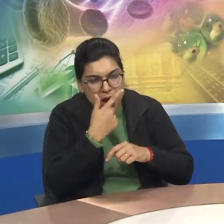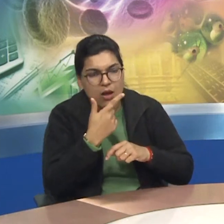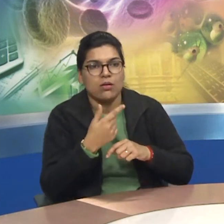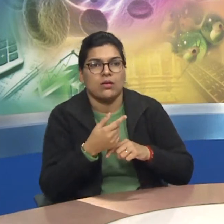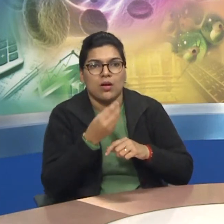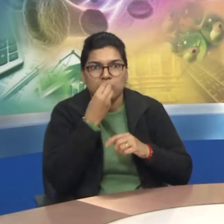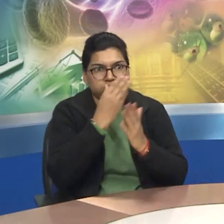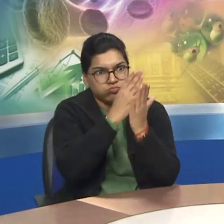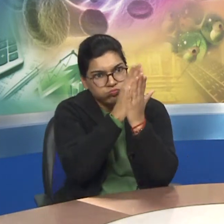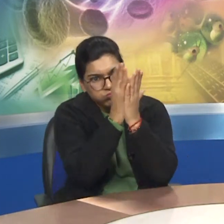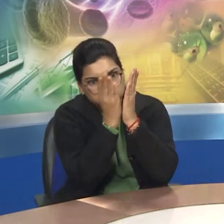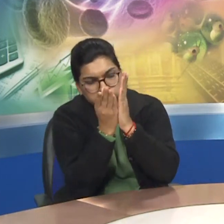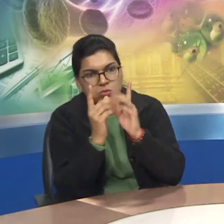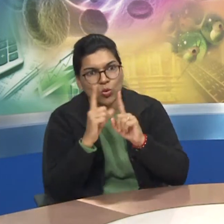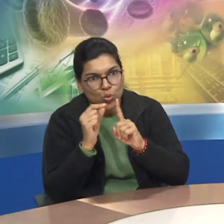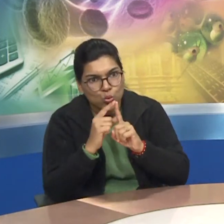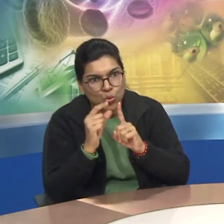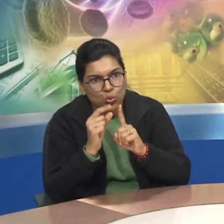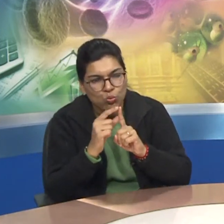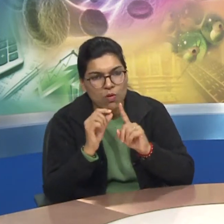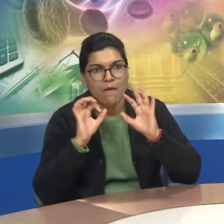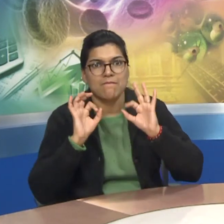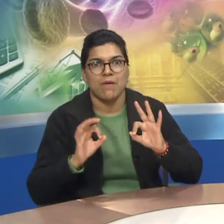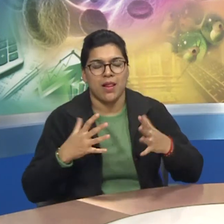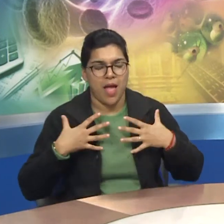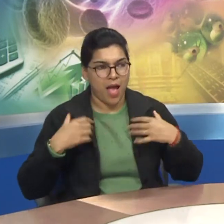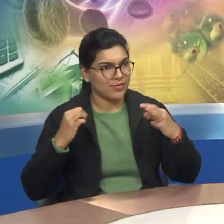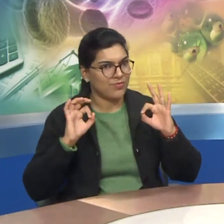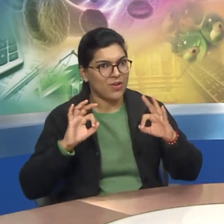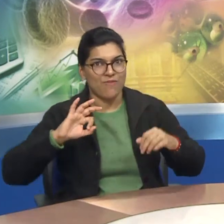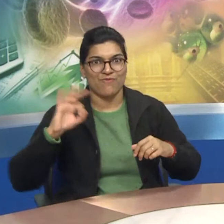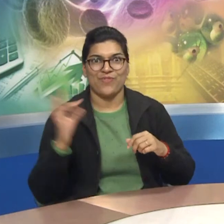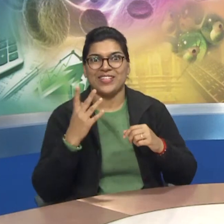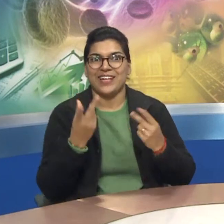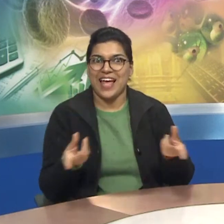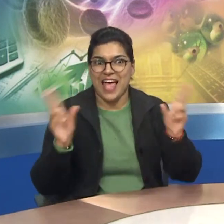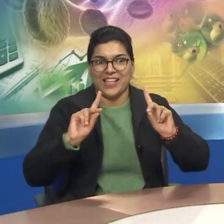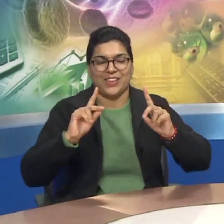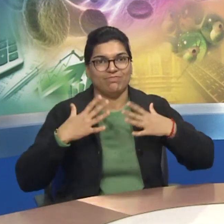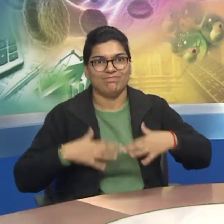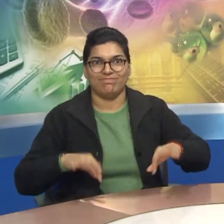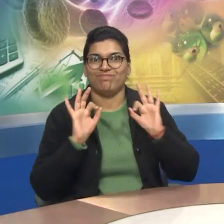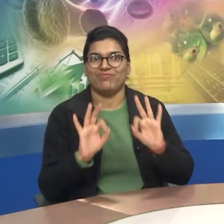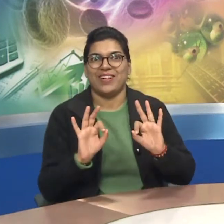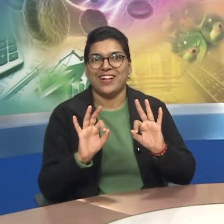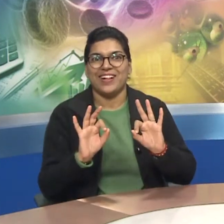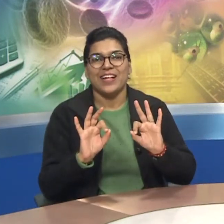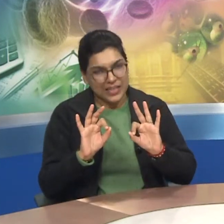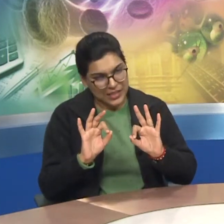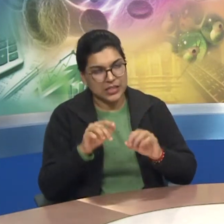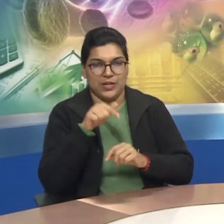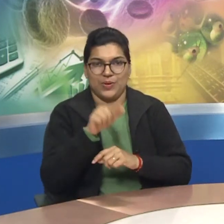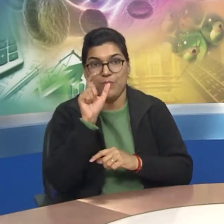11th word, healing. It means making whole and healthy again.